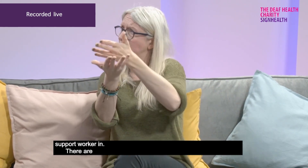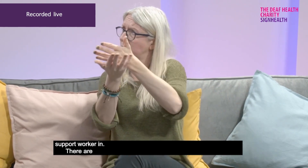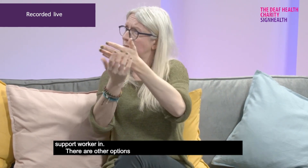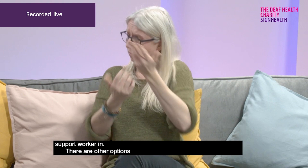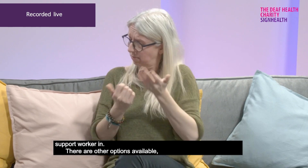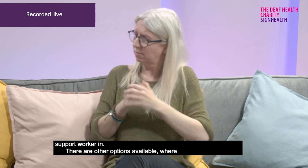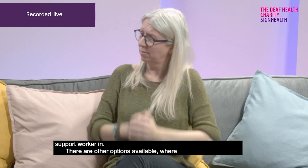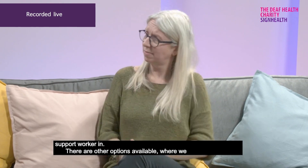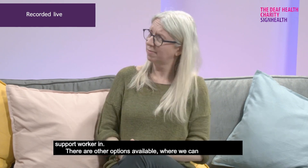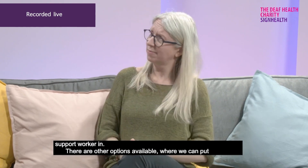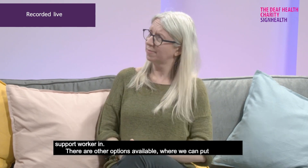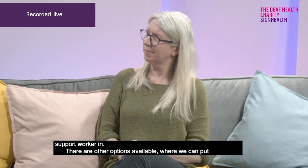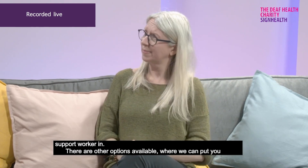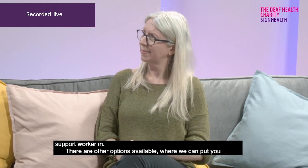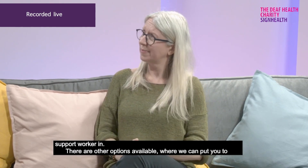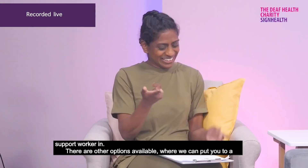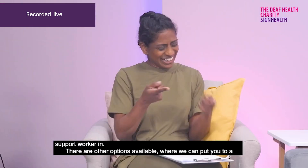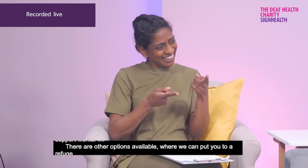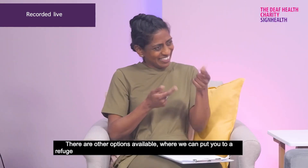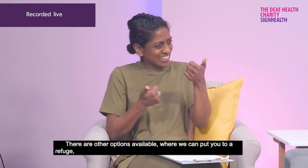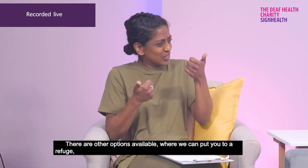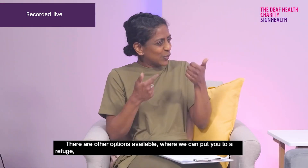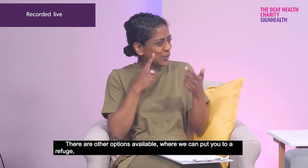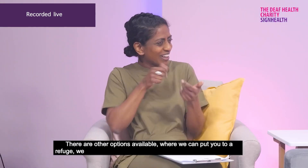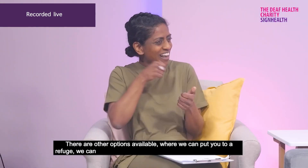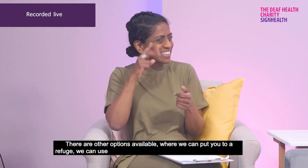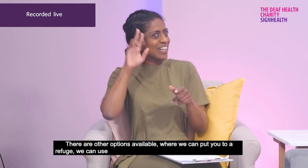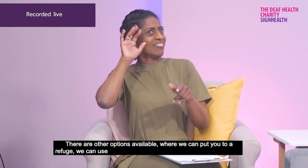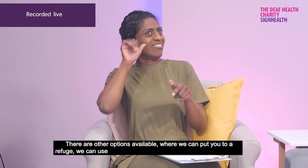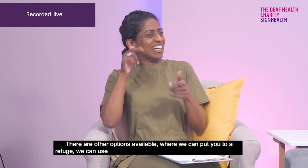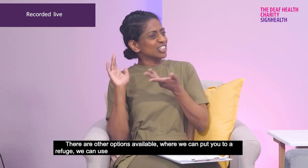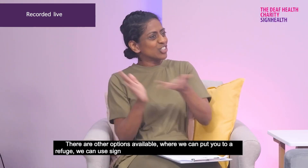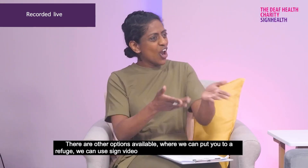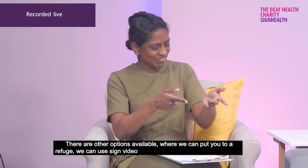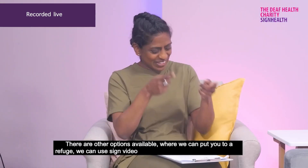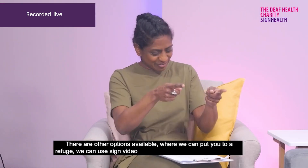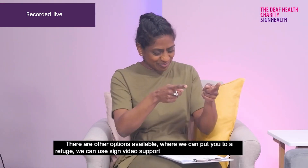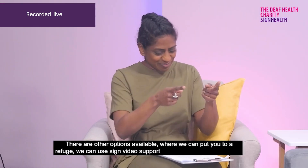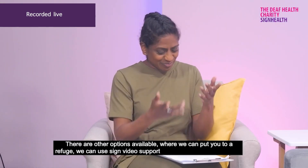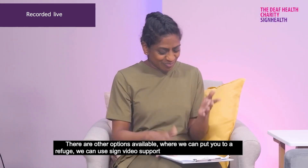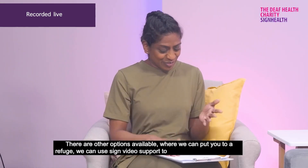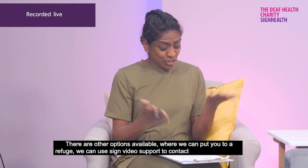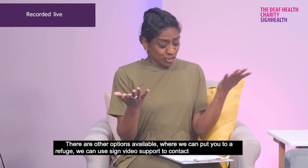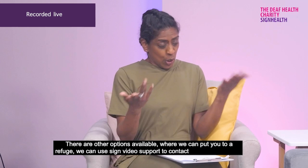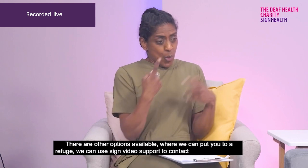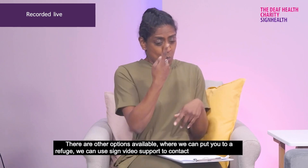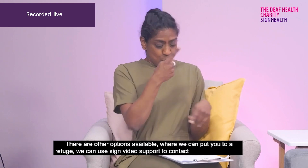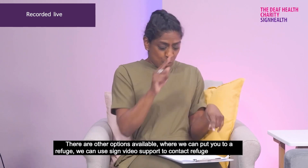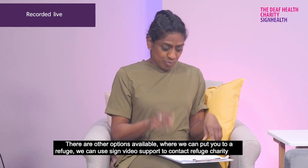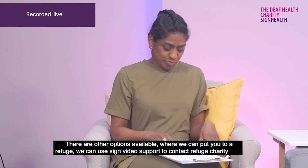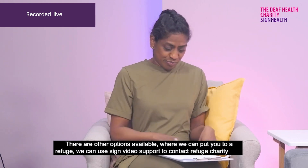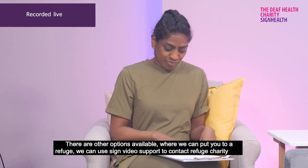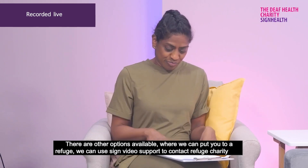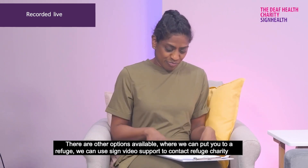There are other options available where we can put you to a refuge. We can use signed video support to contact refuge charity as